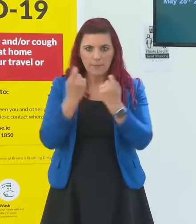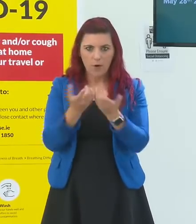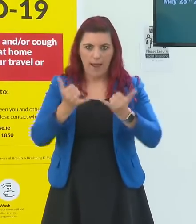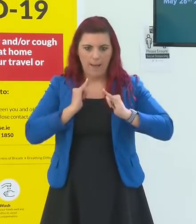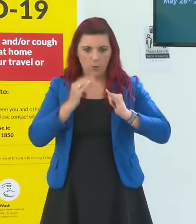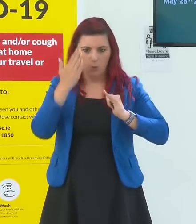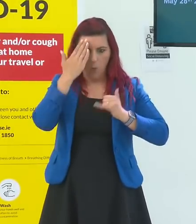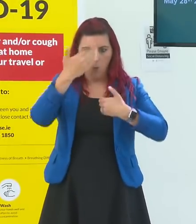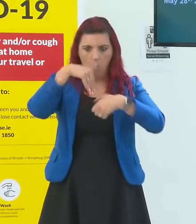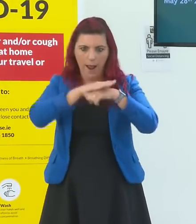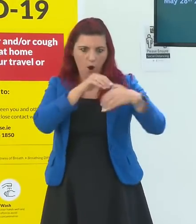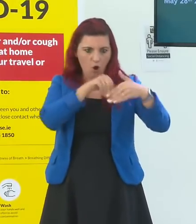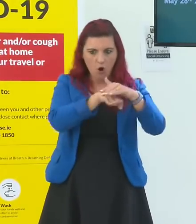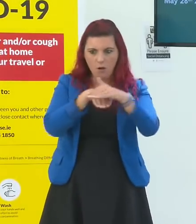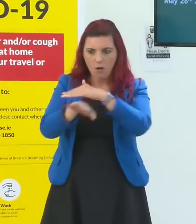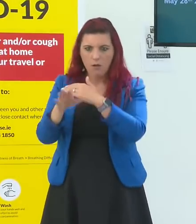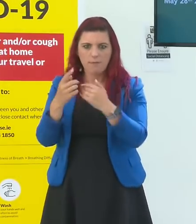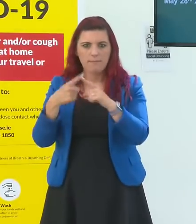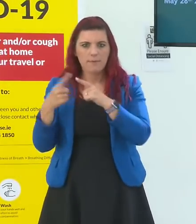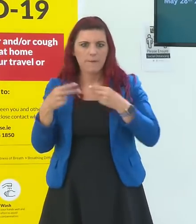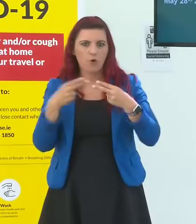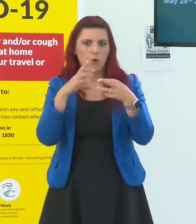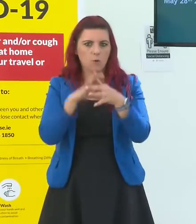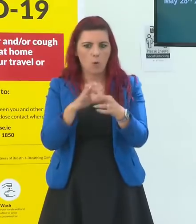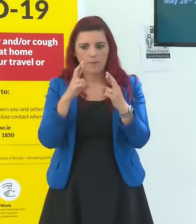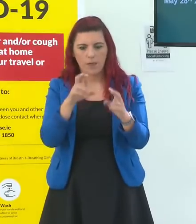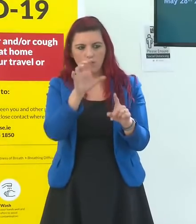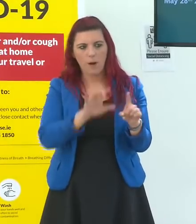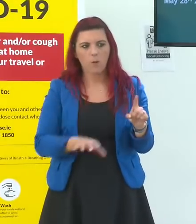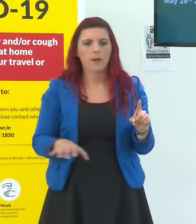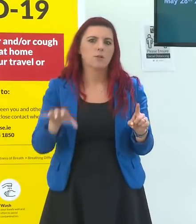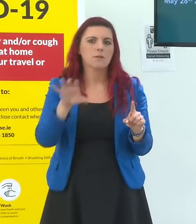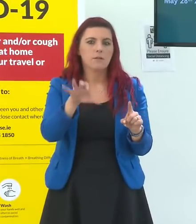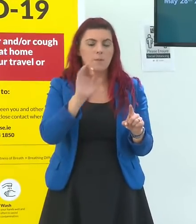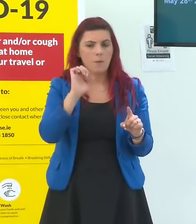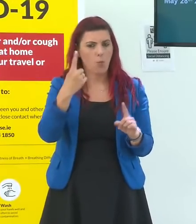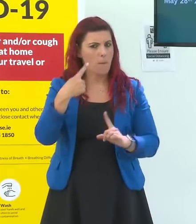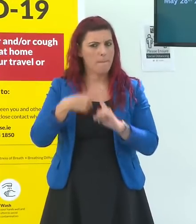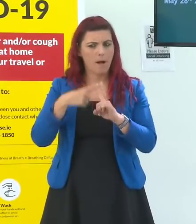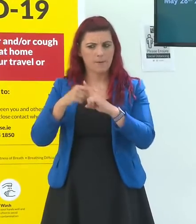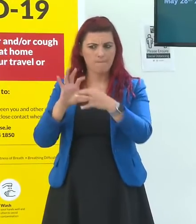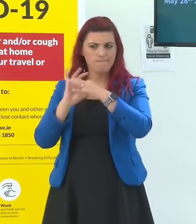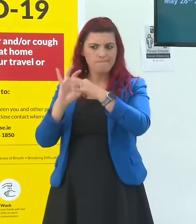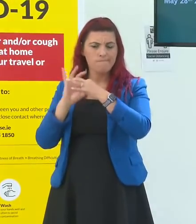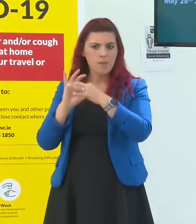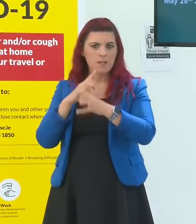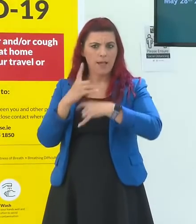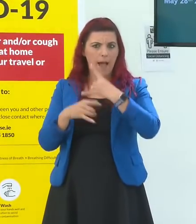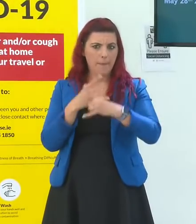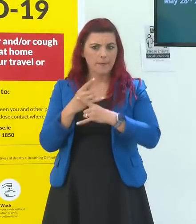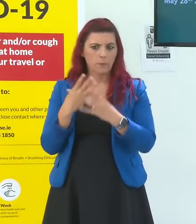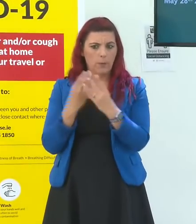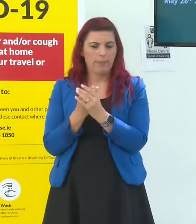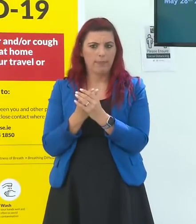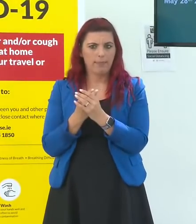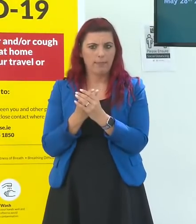their resources to the right locations. And it's been one of the very positive pieces of the relationship